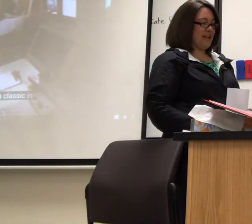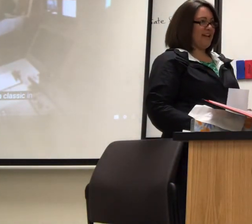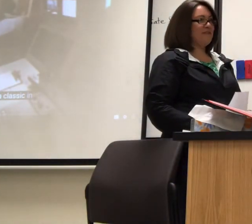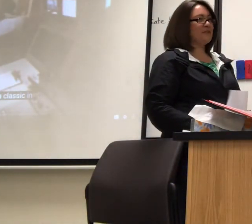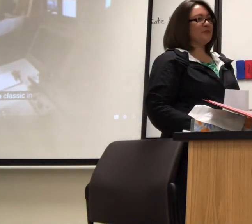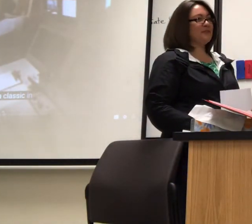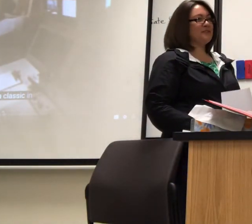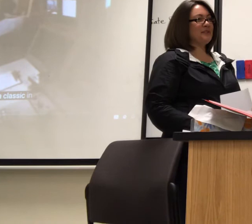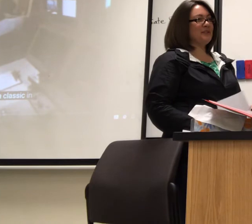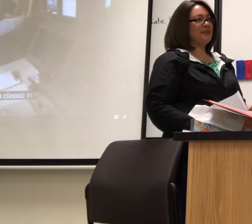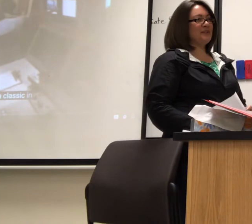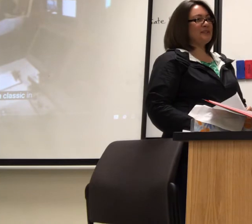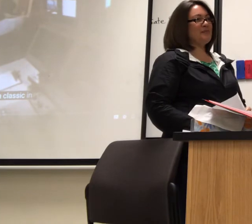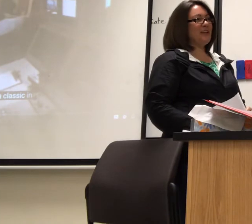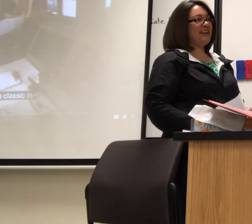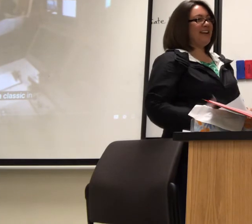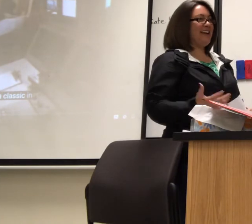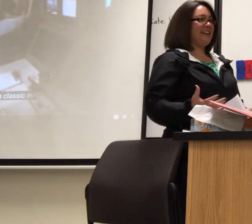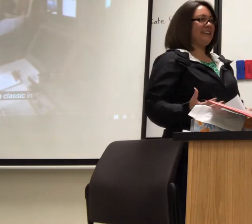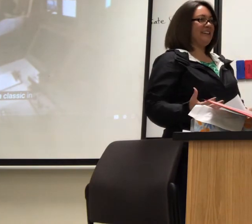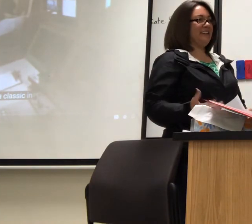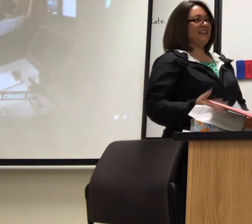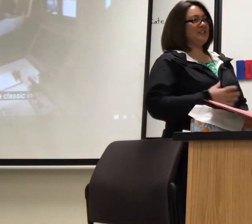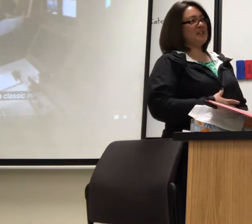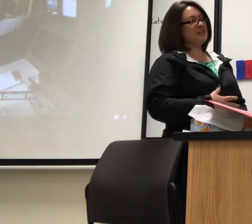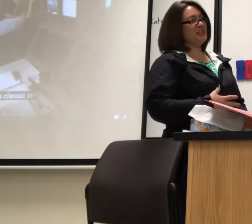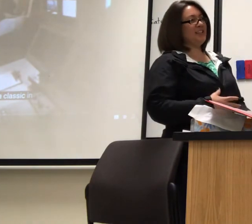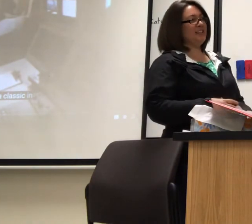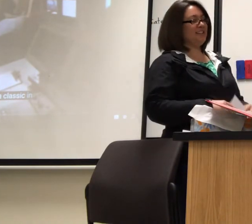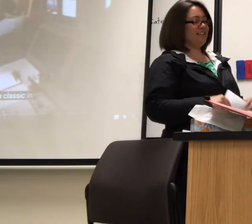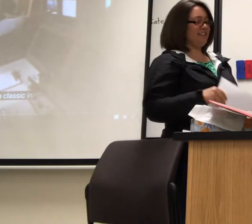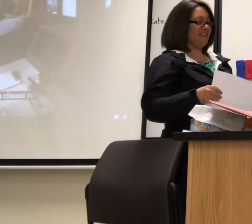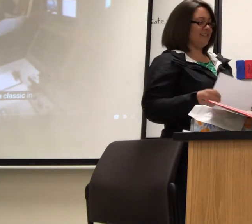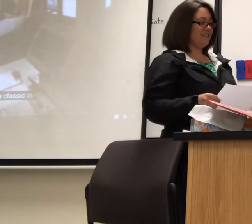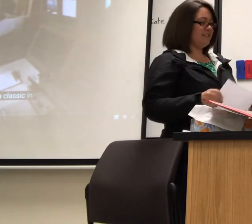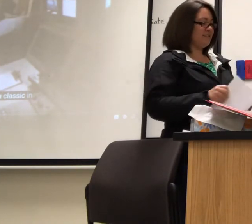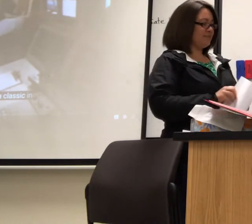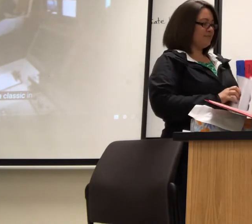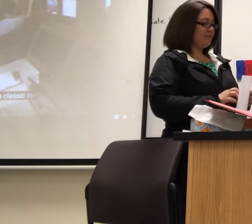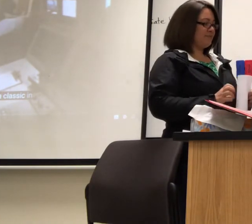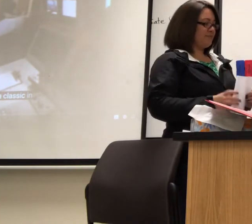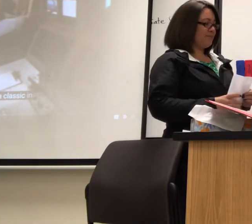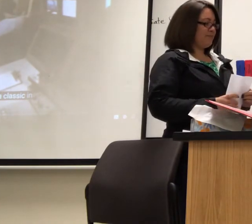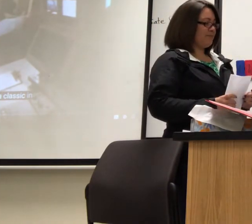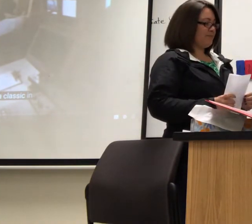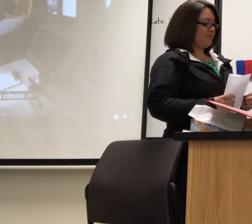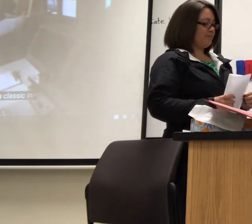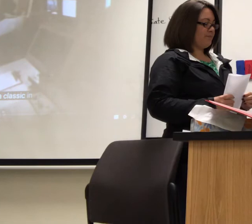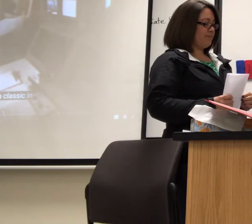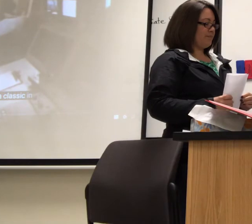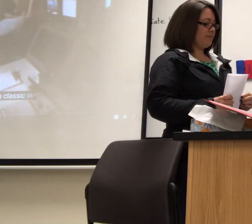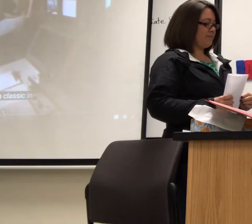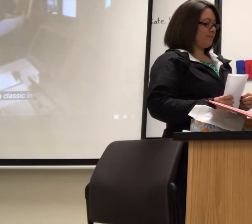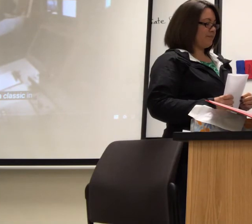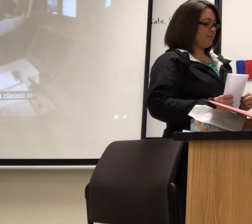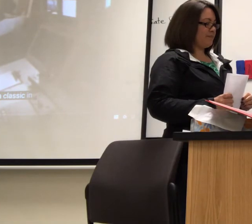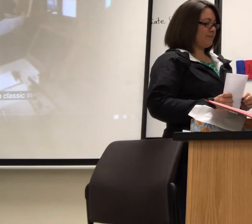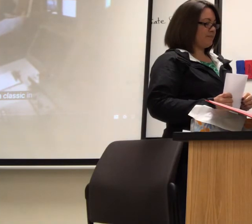the so easiest mad answer. afterwards though, because I'm like, I had it and I changed I know. That's usually what happens, so I'll